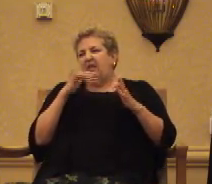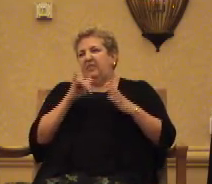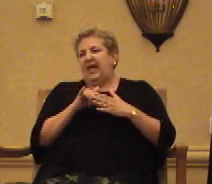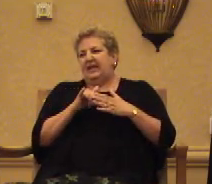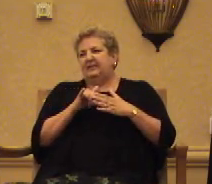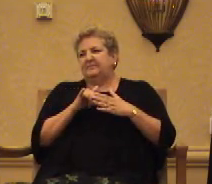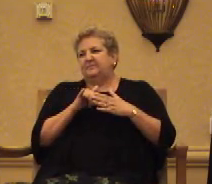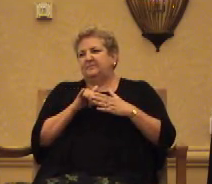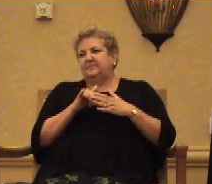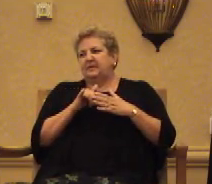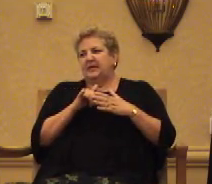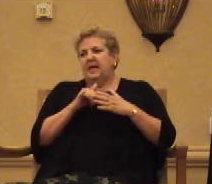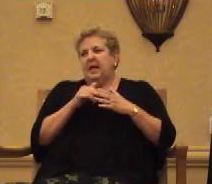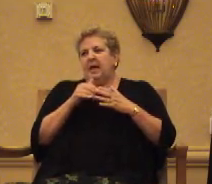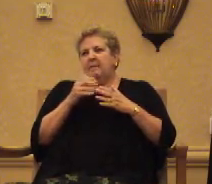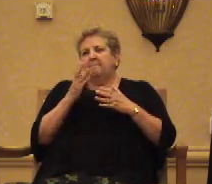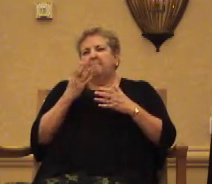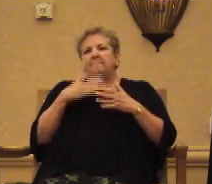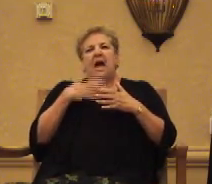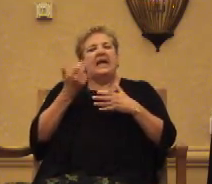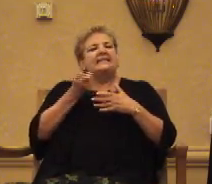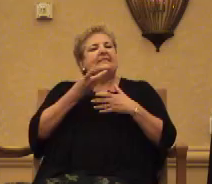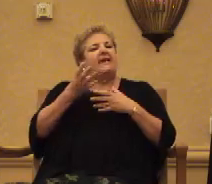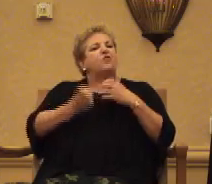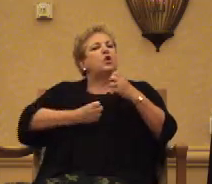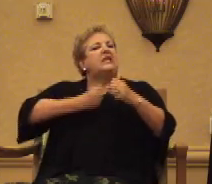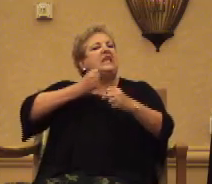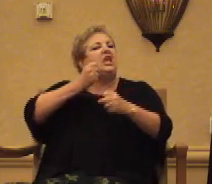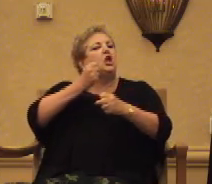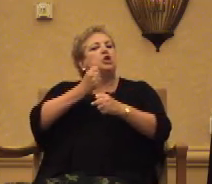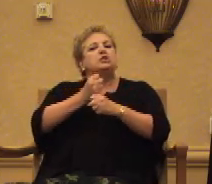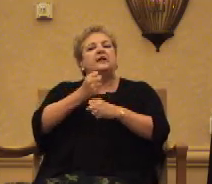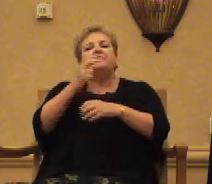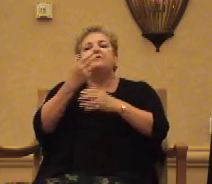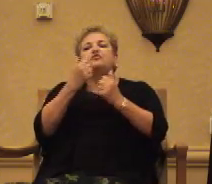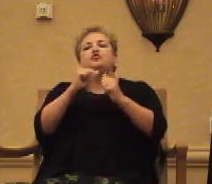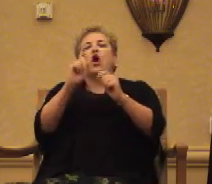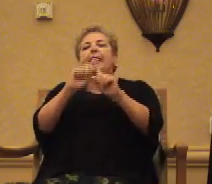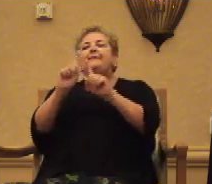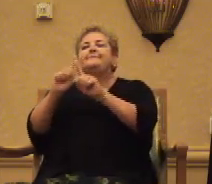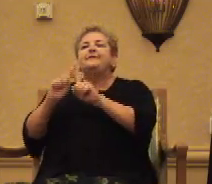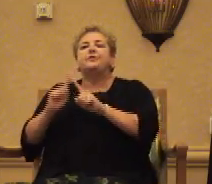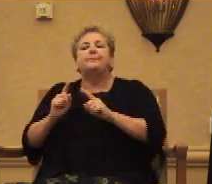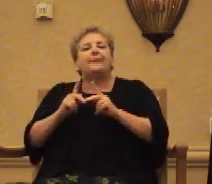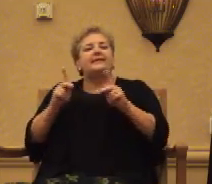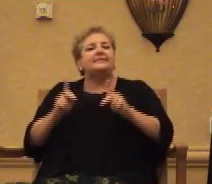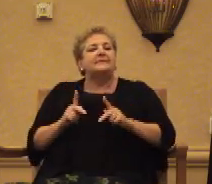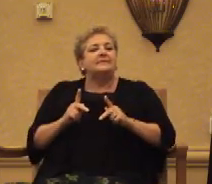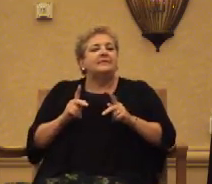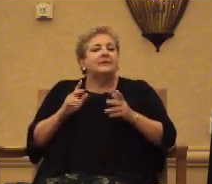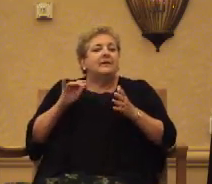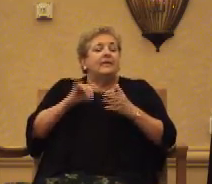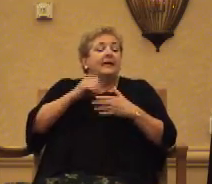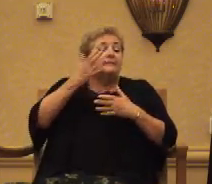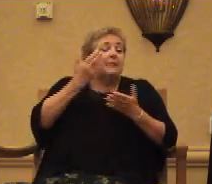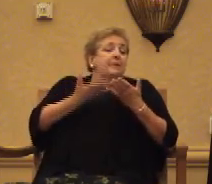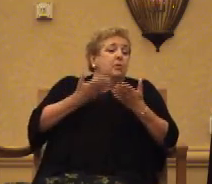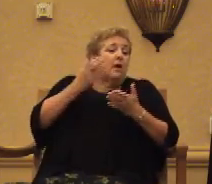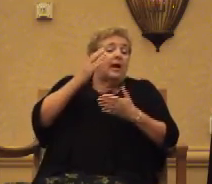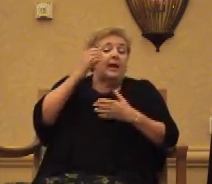years soaring into that was for the same reason that Dr. Bob possibly did high-powered sedatives, barbiturates